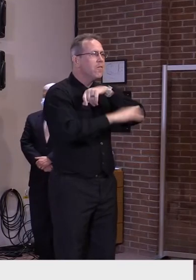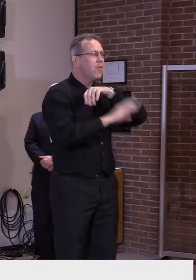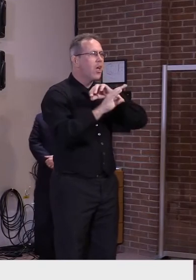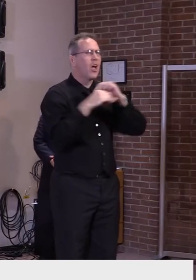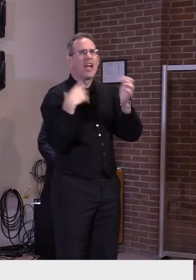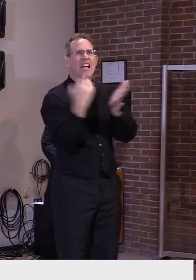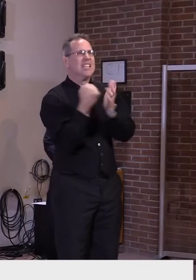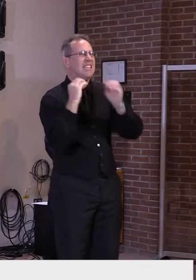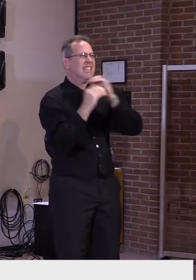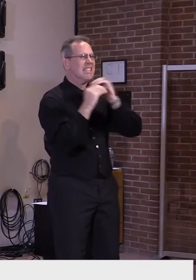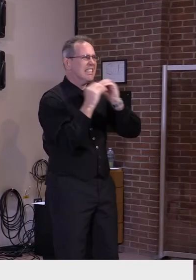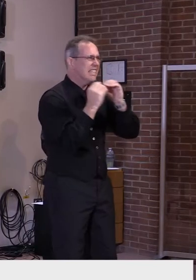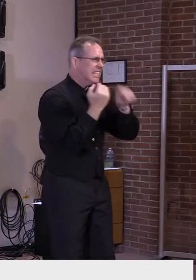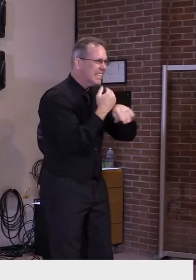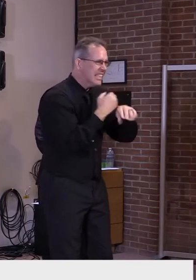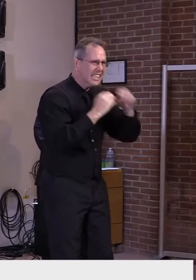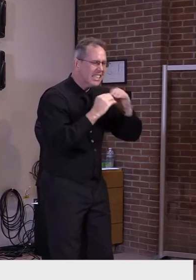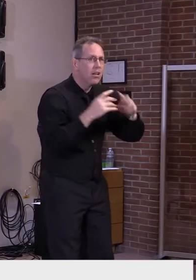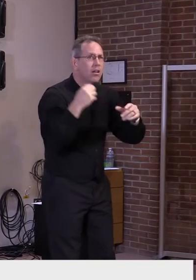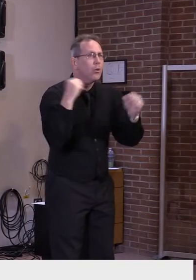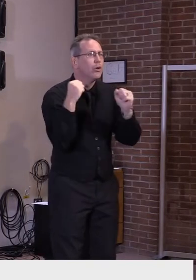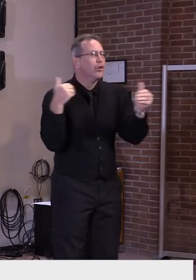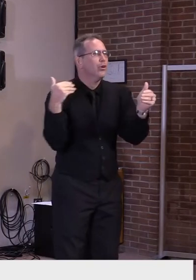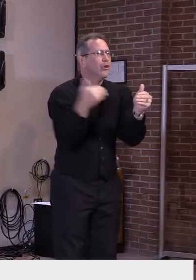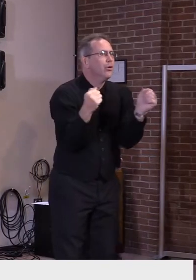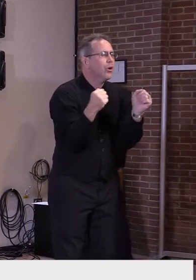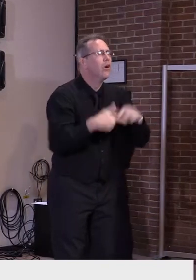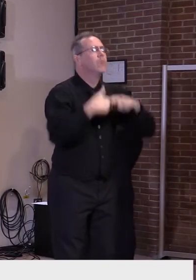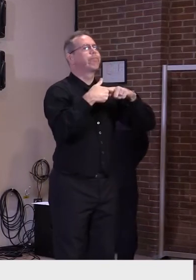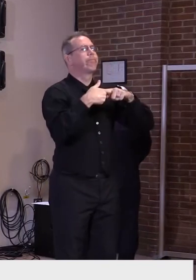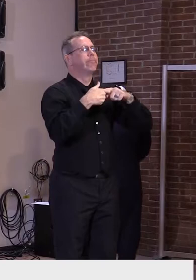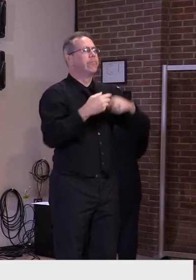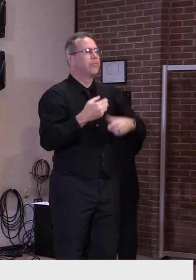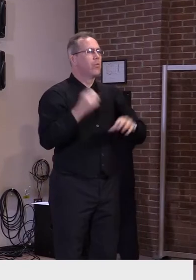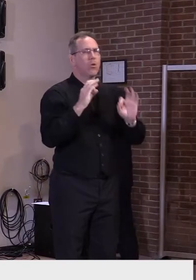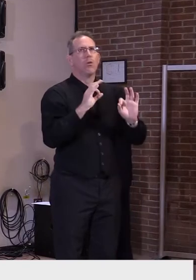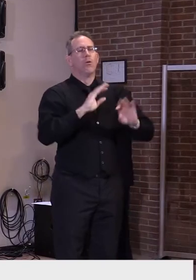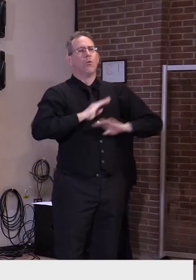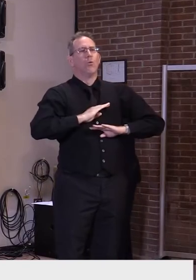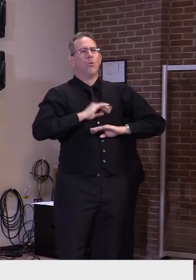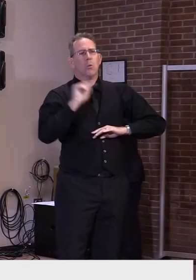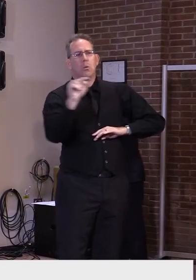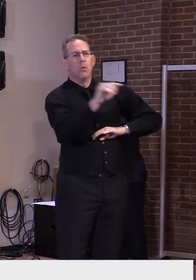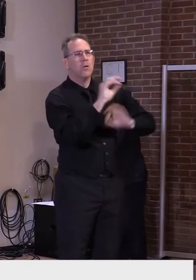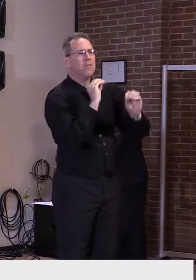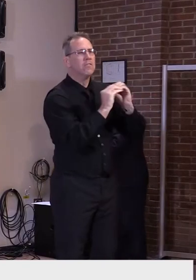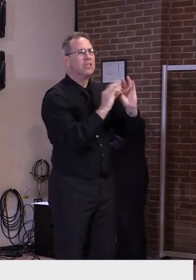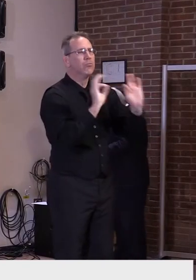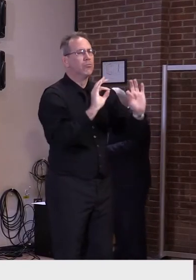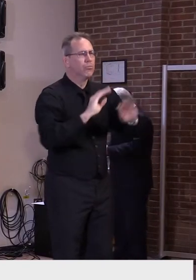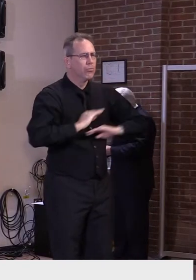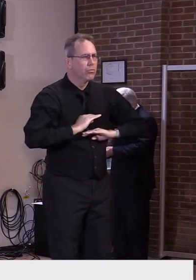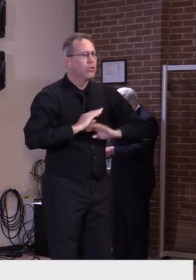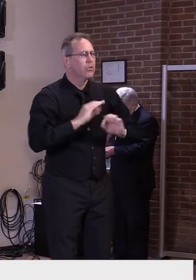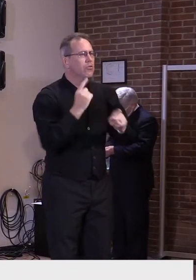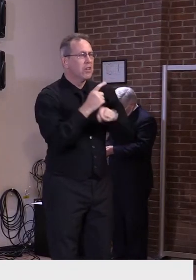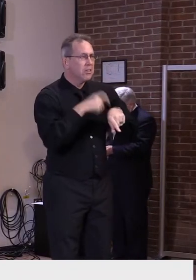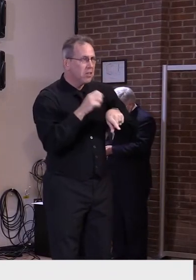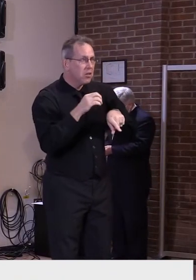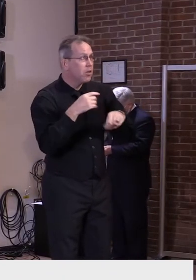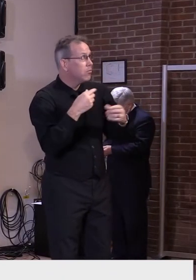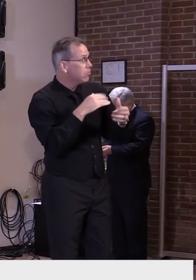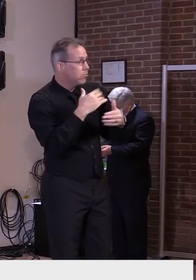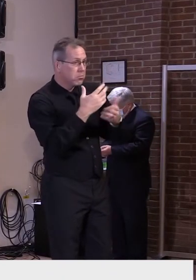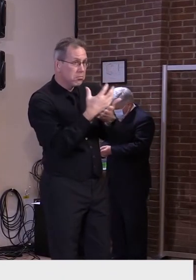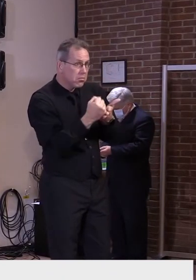So we're in good shape in that regard, and we'll be looking forward